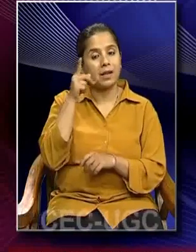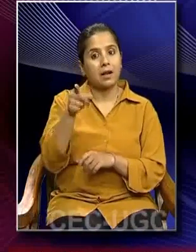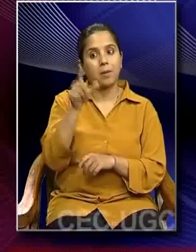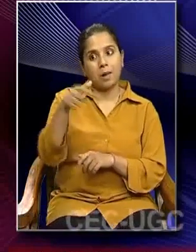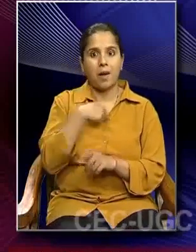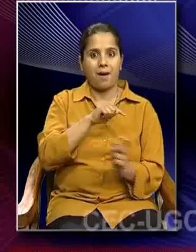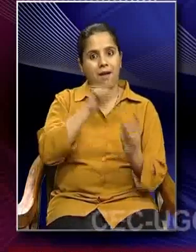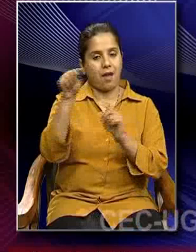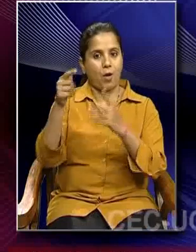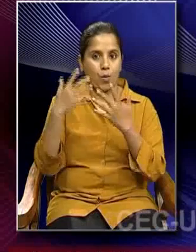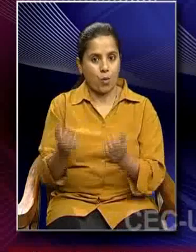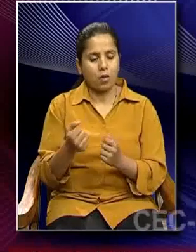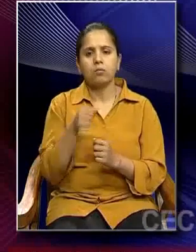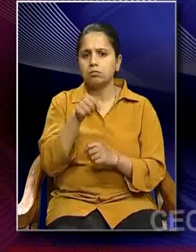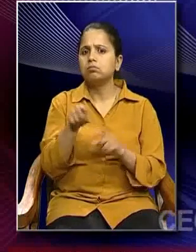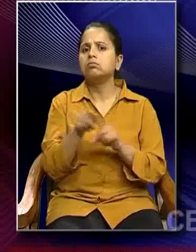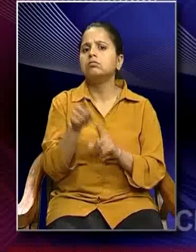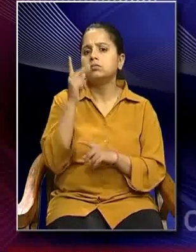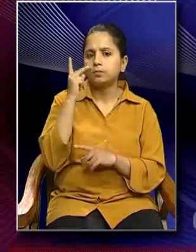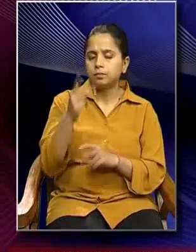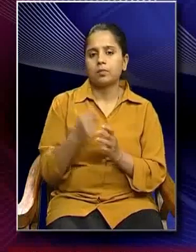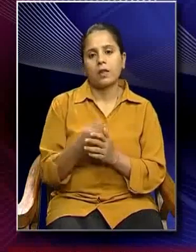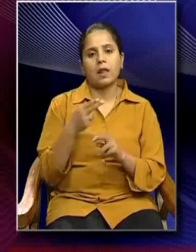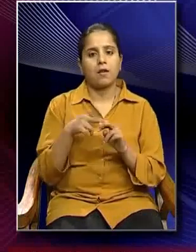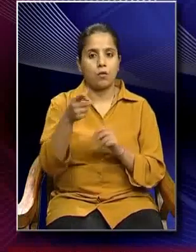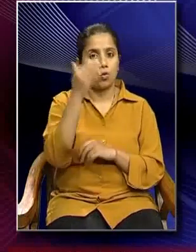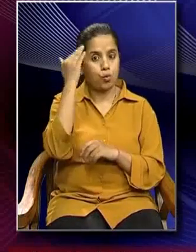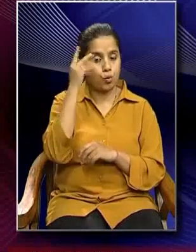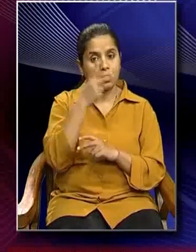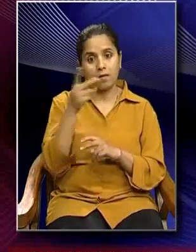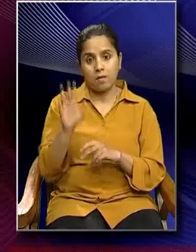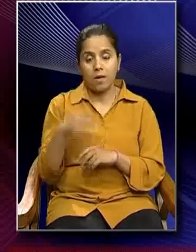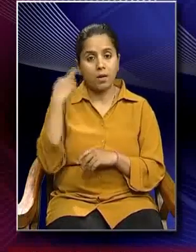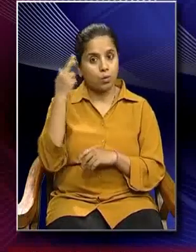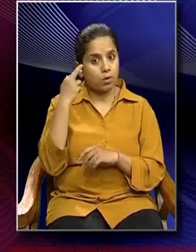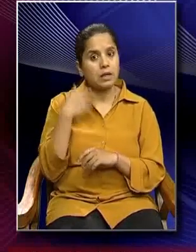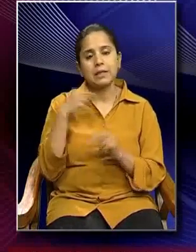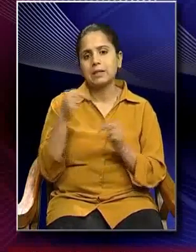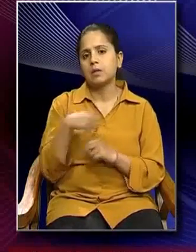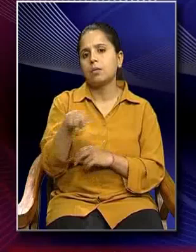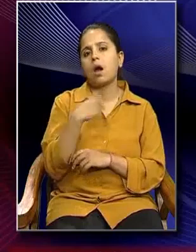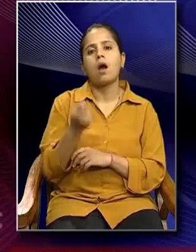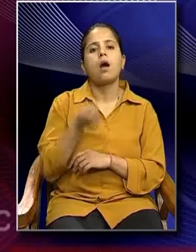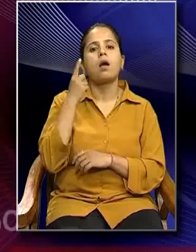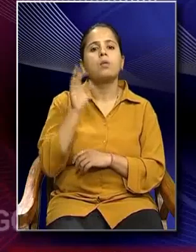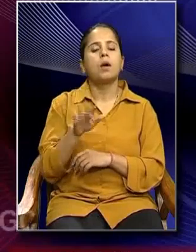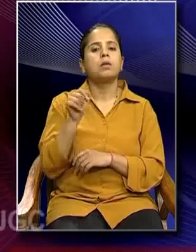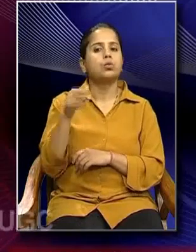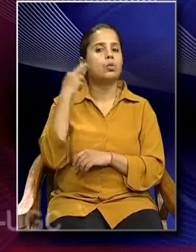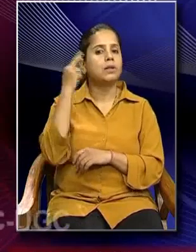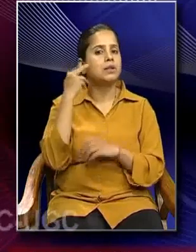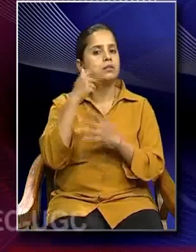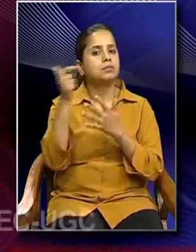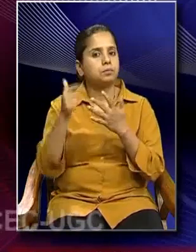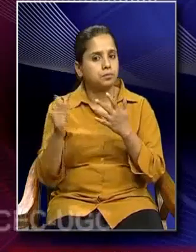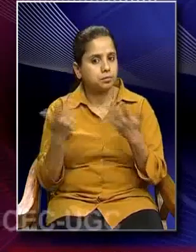destination. And so in this way, if you know that there are different set of factors working, we need to understand the consequences